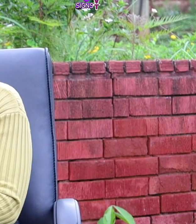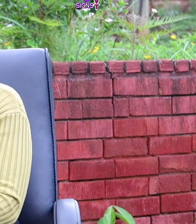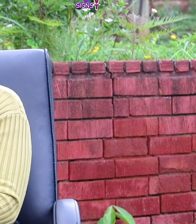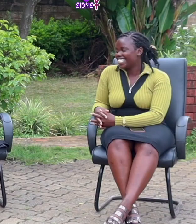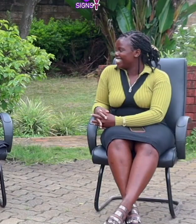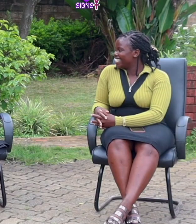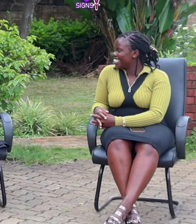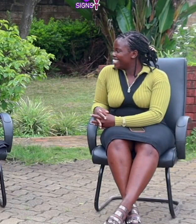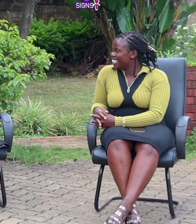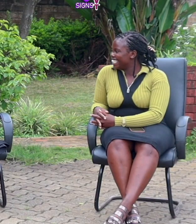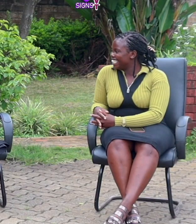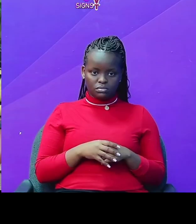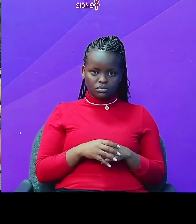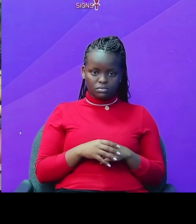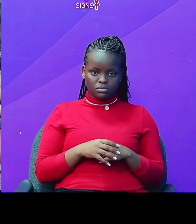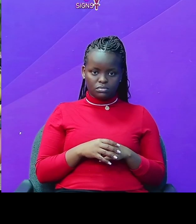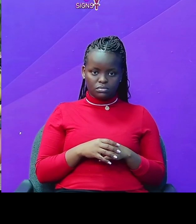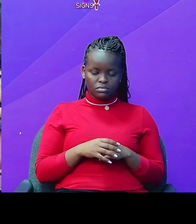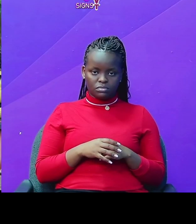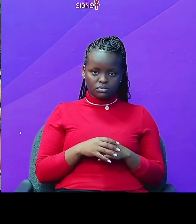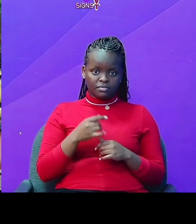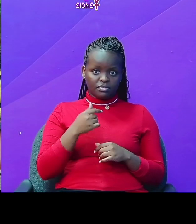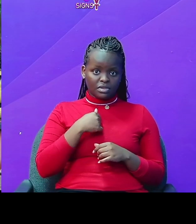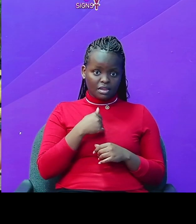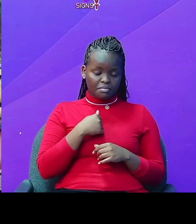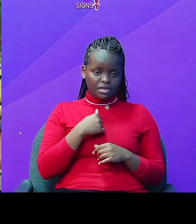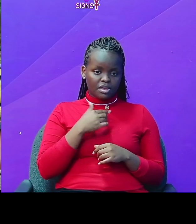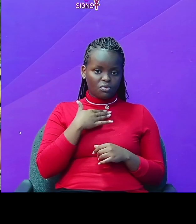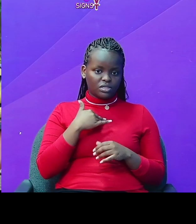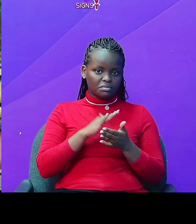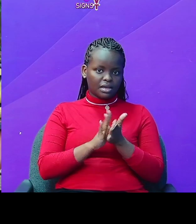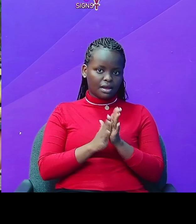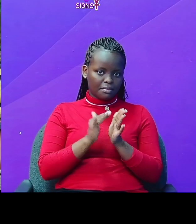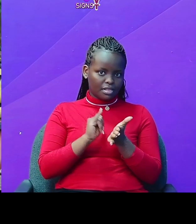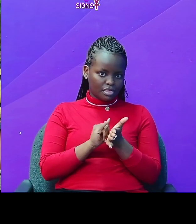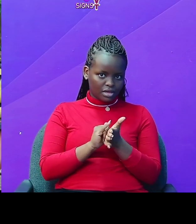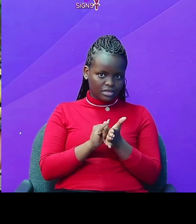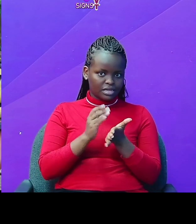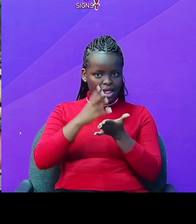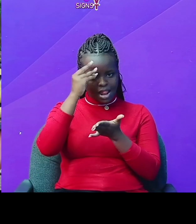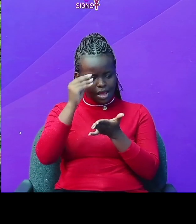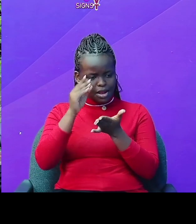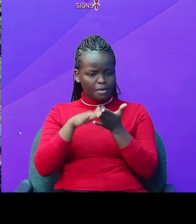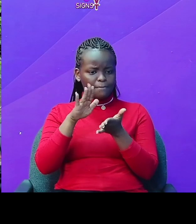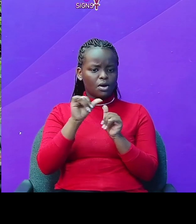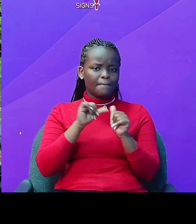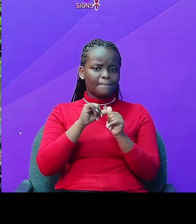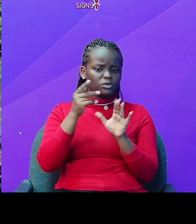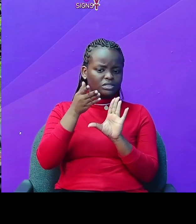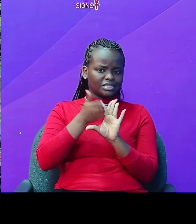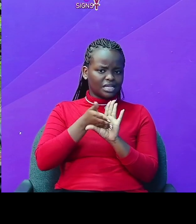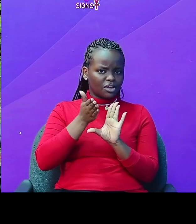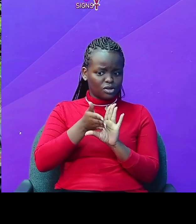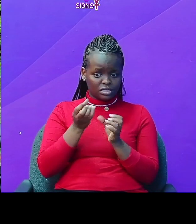neurosurgeon? So I chose to be a neurosurgeon and learn more about psychology, because many people in